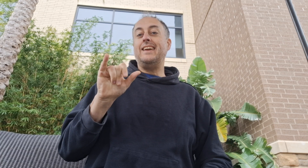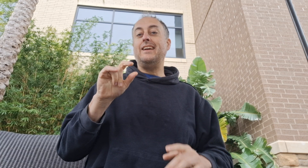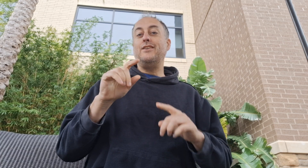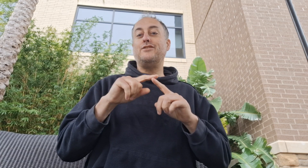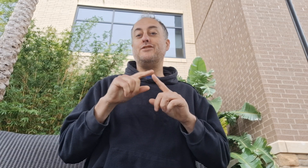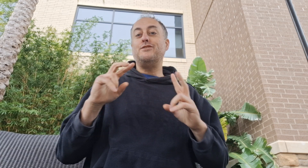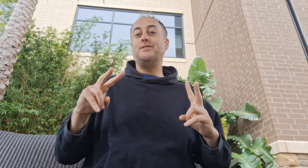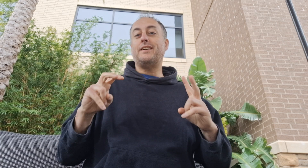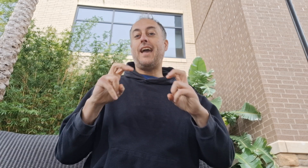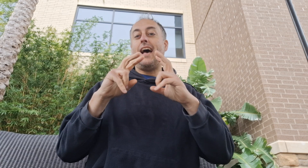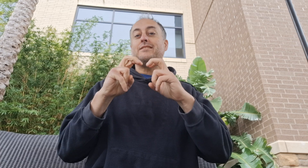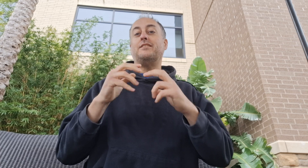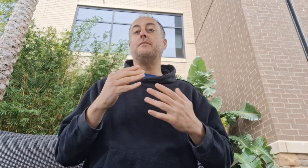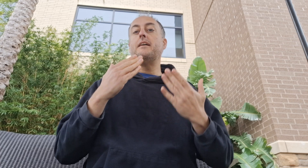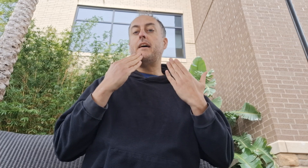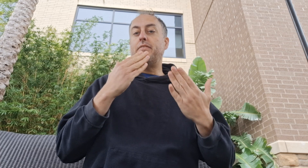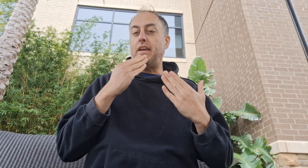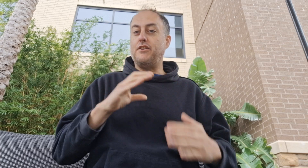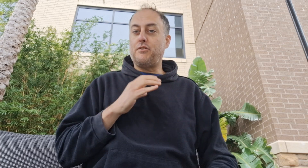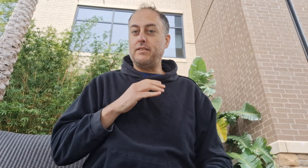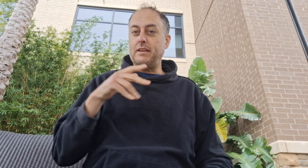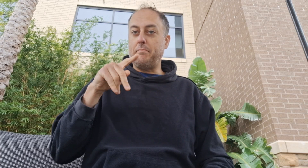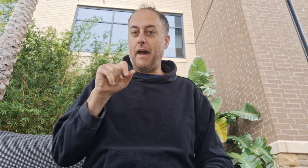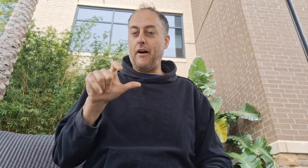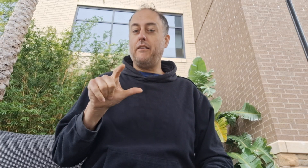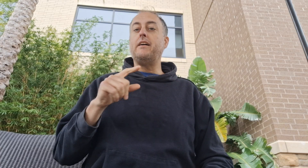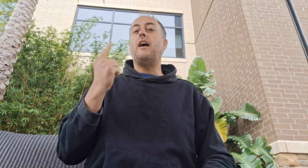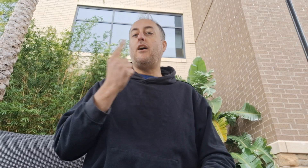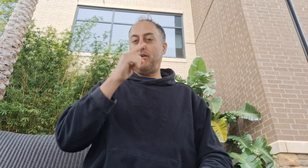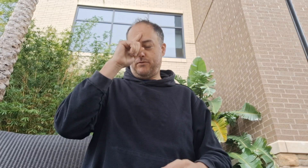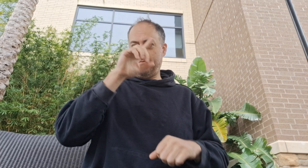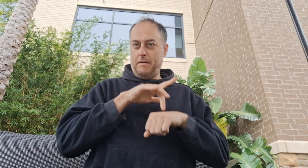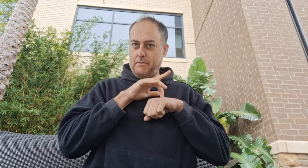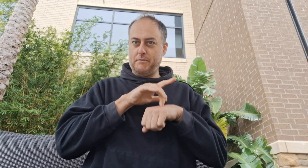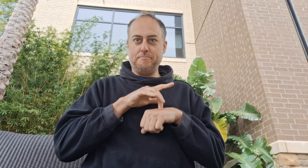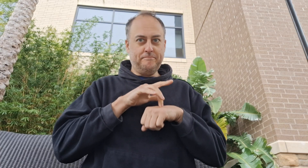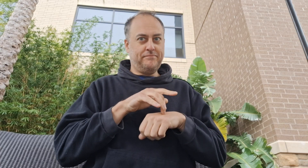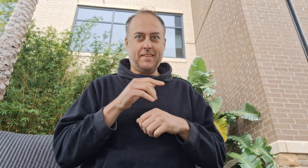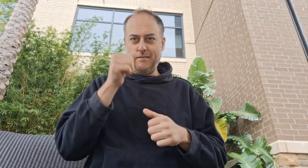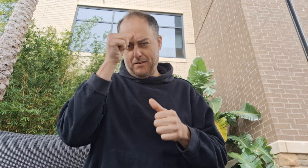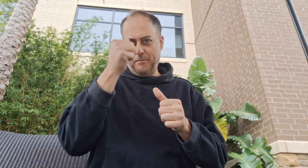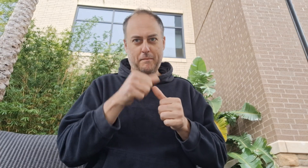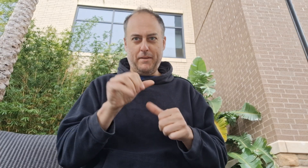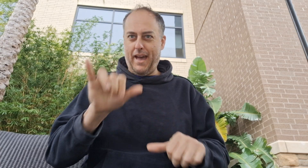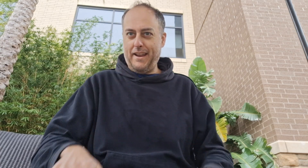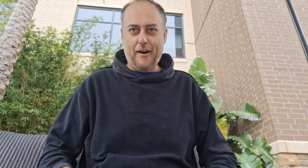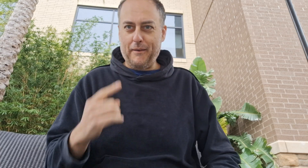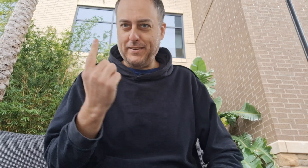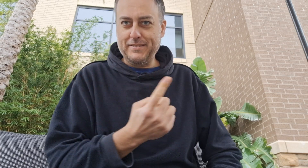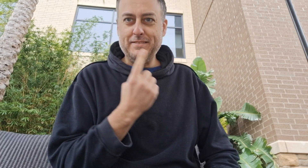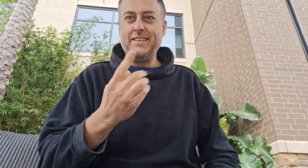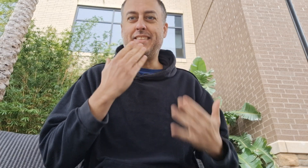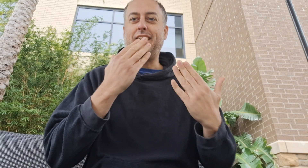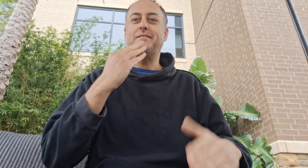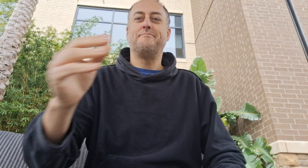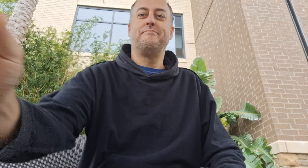key to the castle. Thank you, Christy Pell. I always remember that. Always. Thank you.